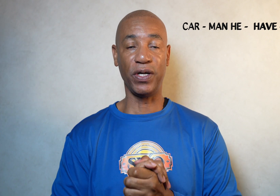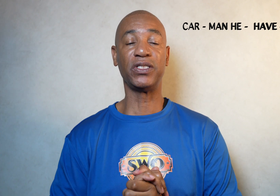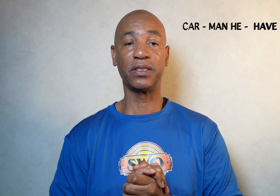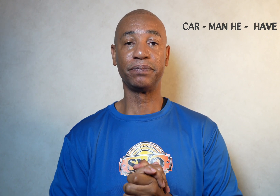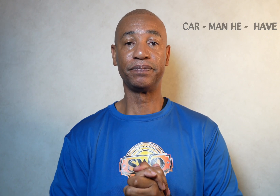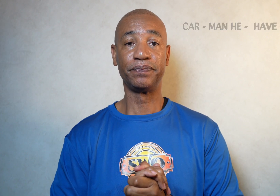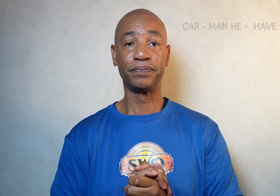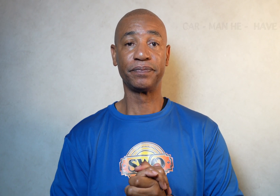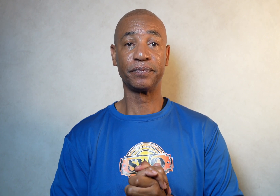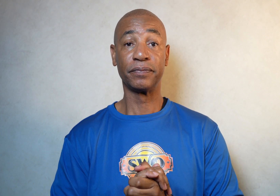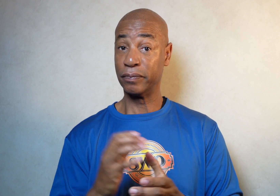voice.